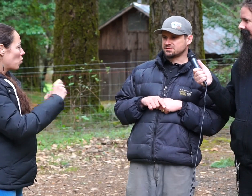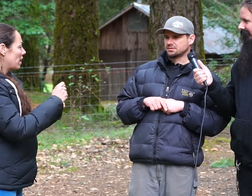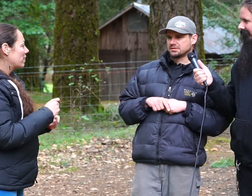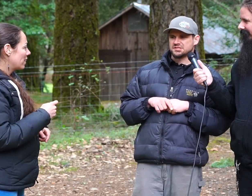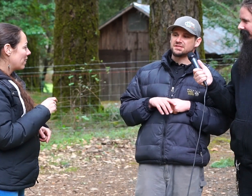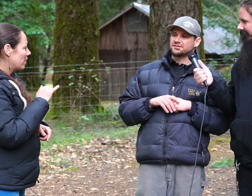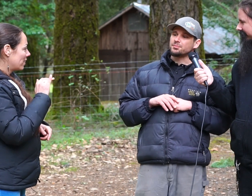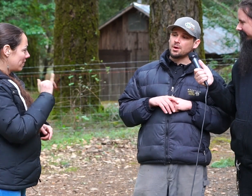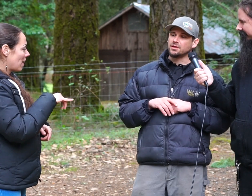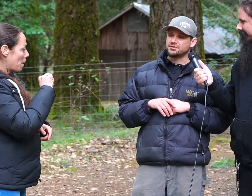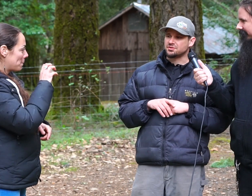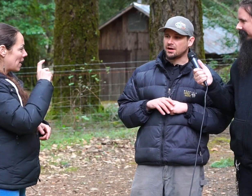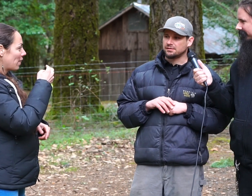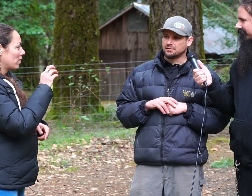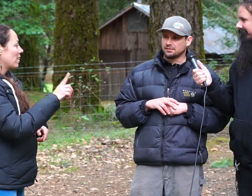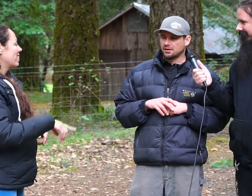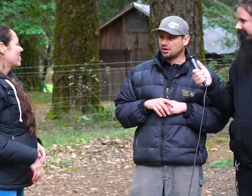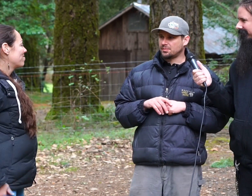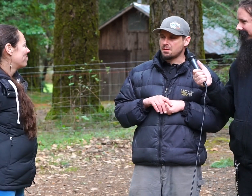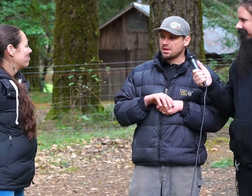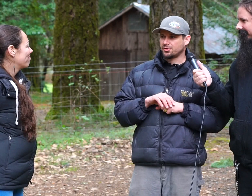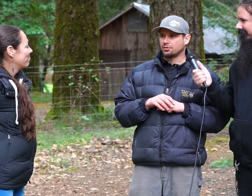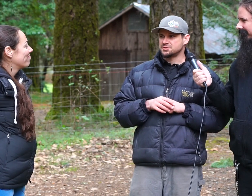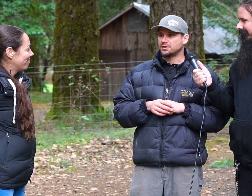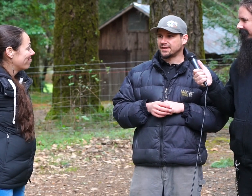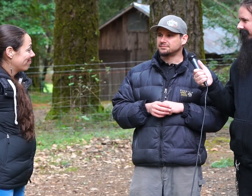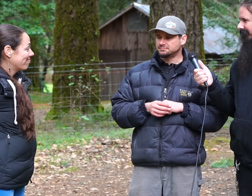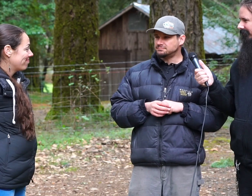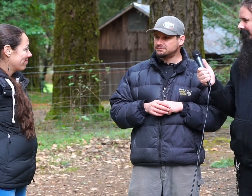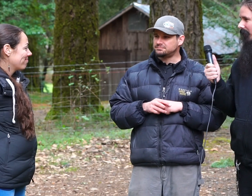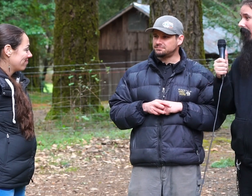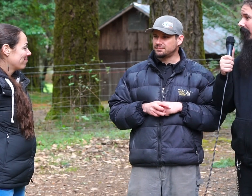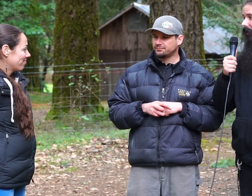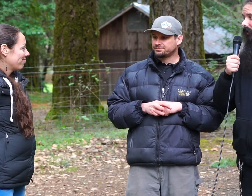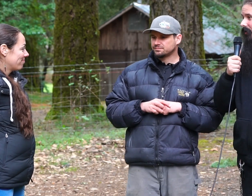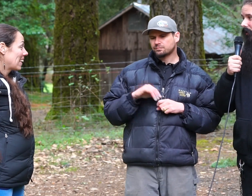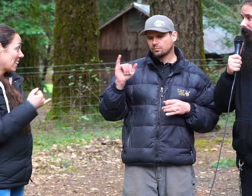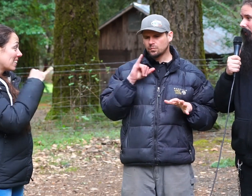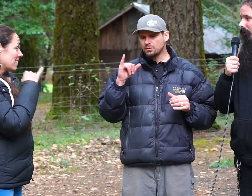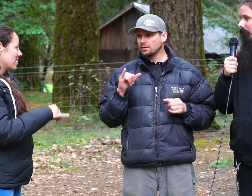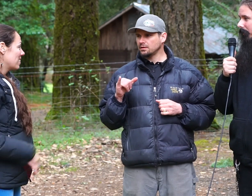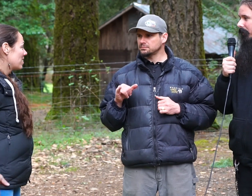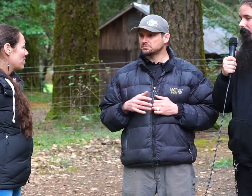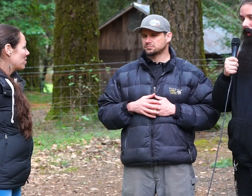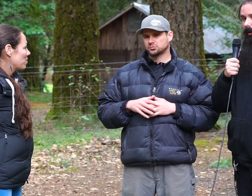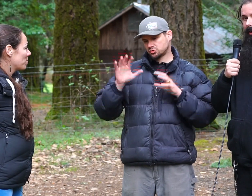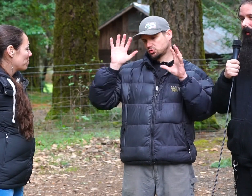so there's something I would love to try that methodology one day yeah it's a great it's a great gardening